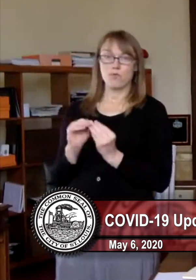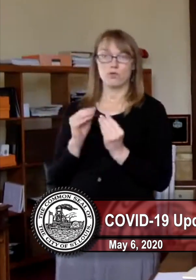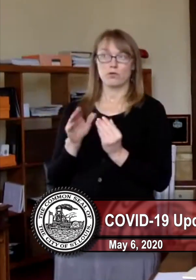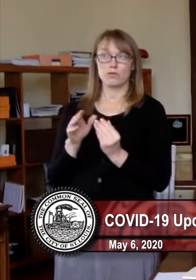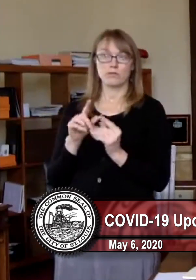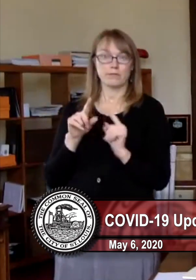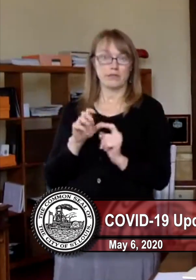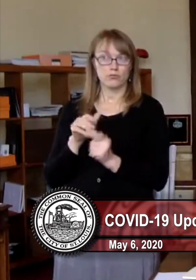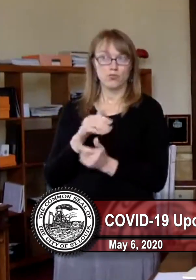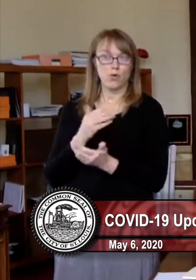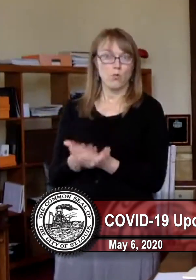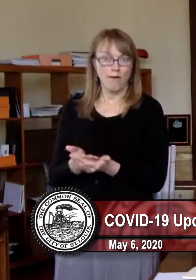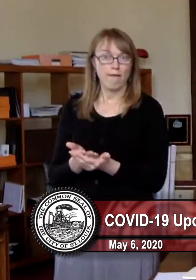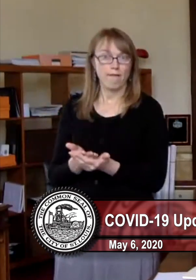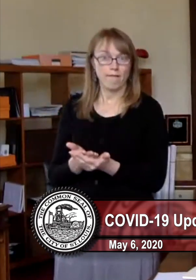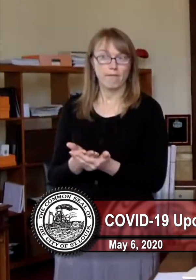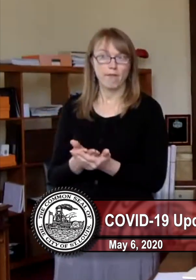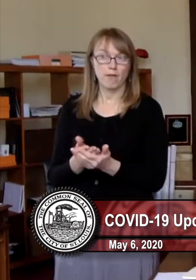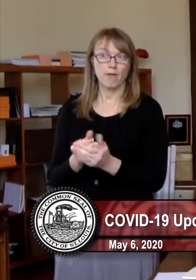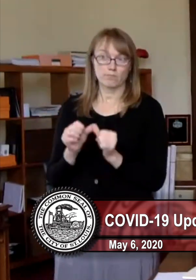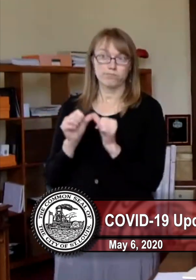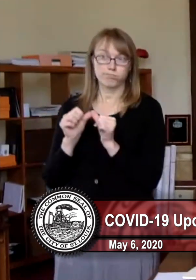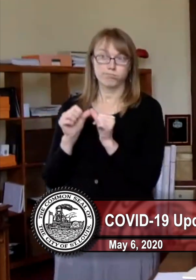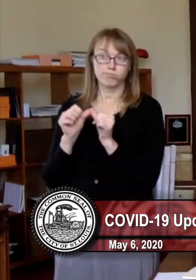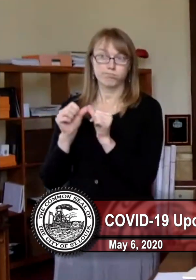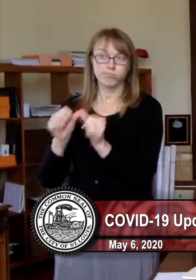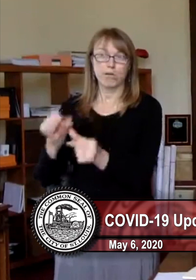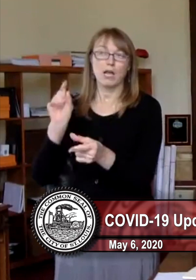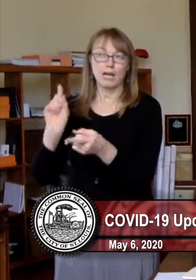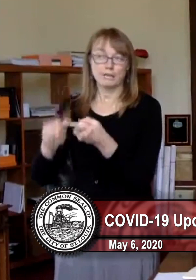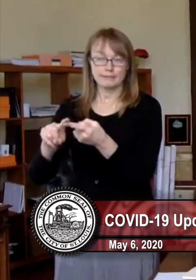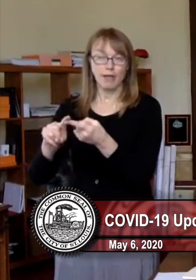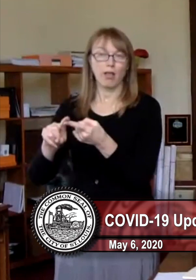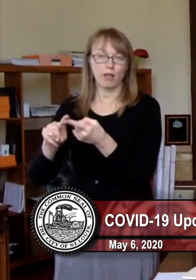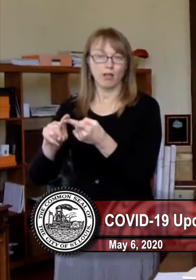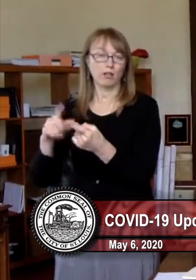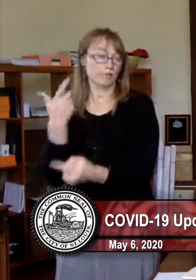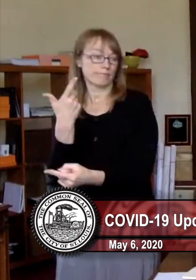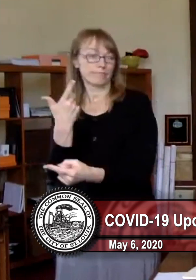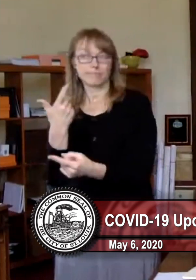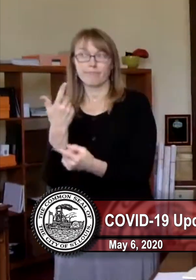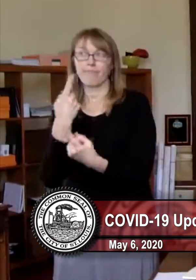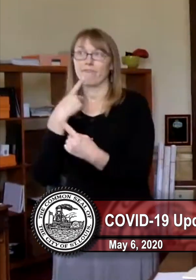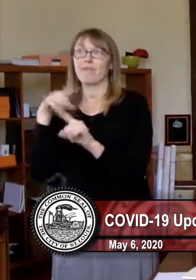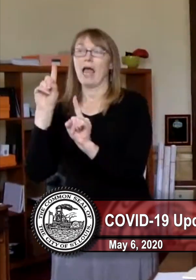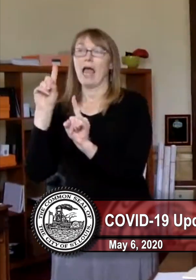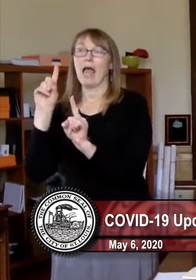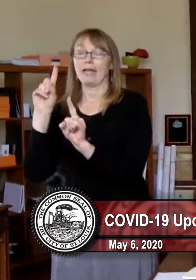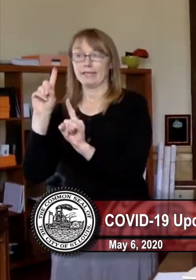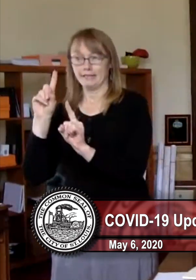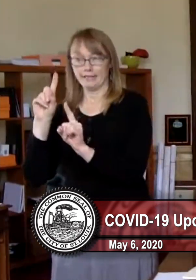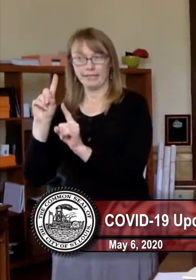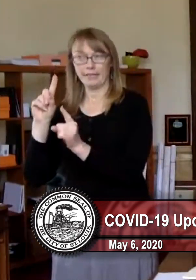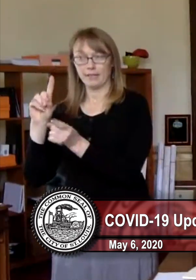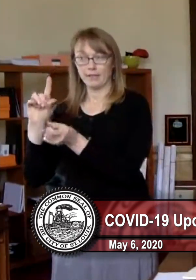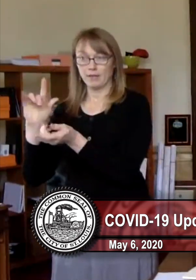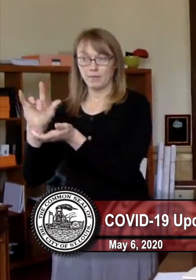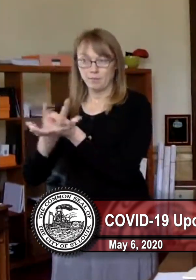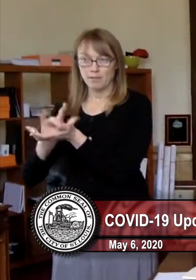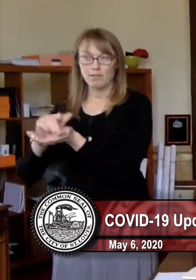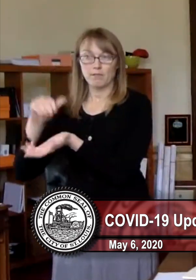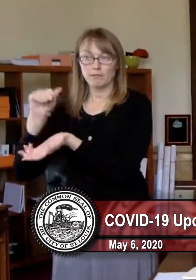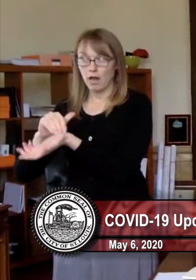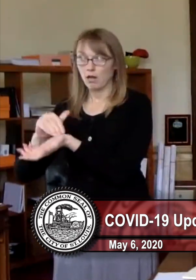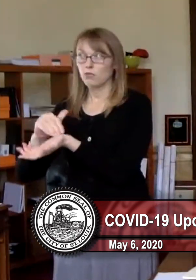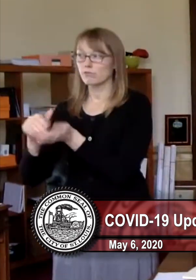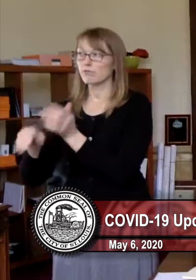So the day that we've said we're going to ease open, and I do mean this is like a soft opening, folks, that